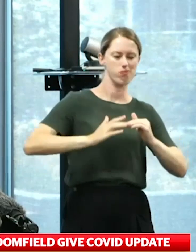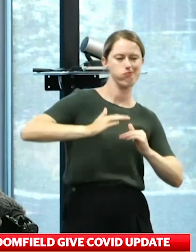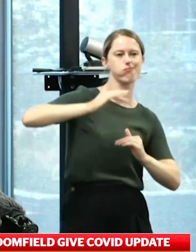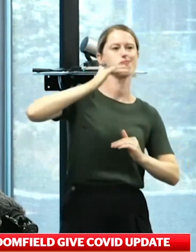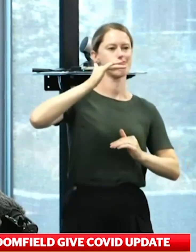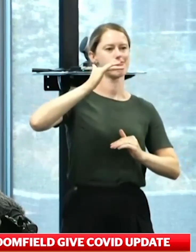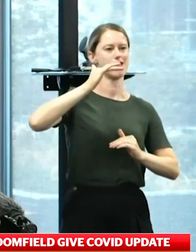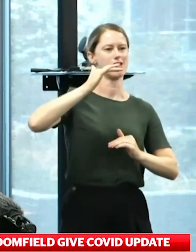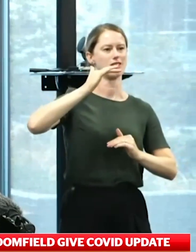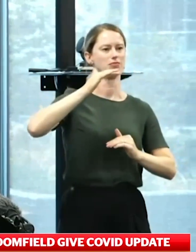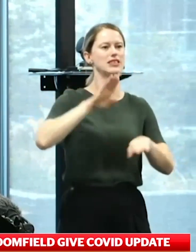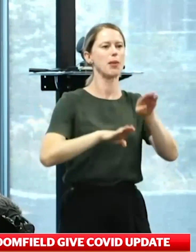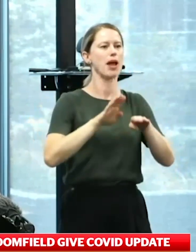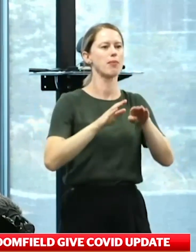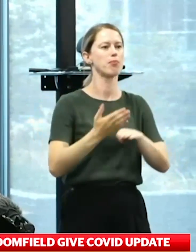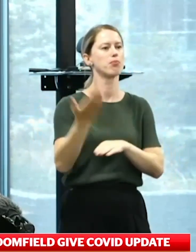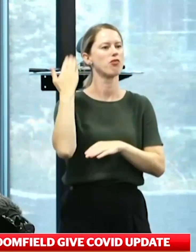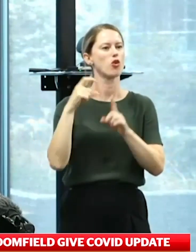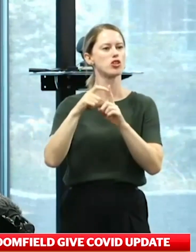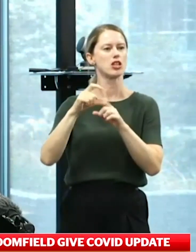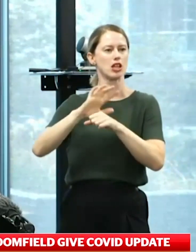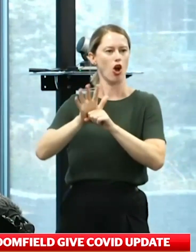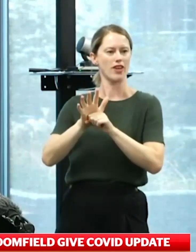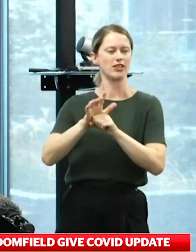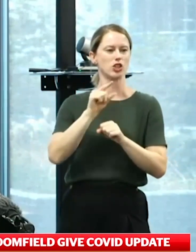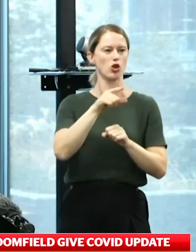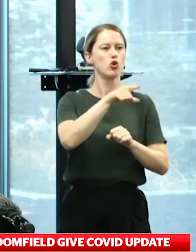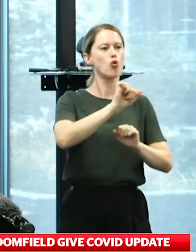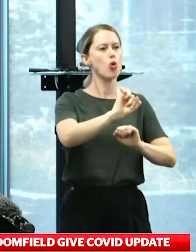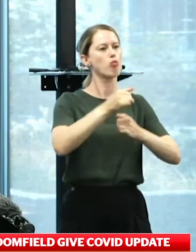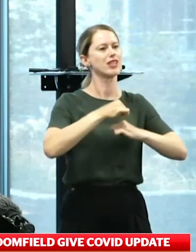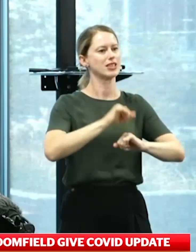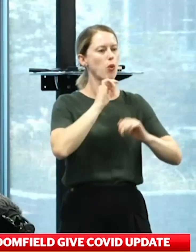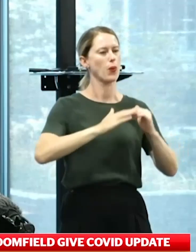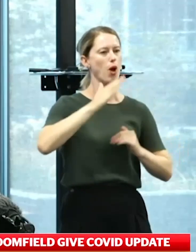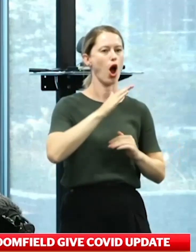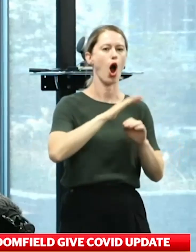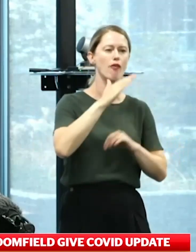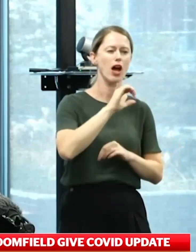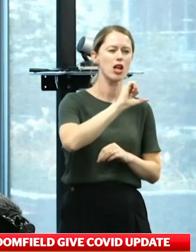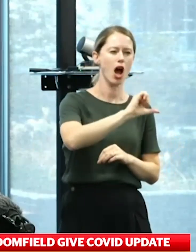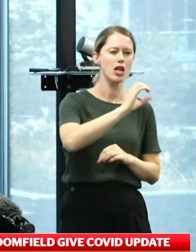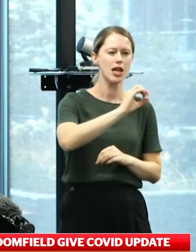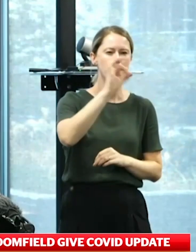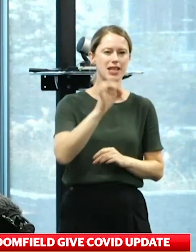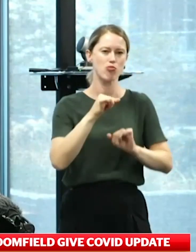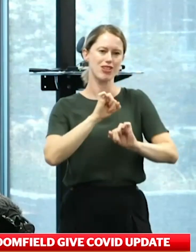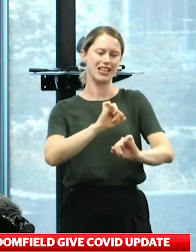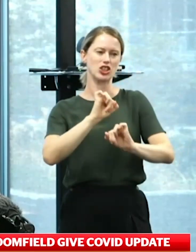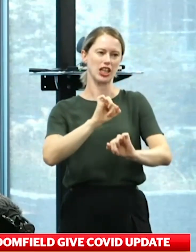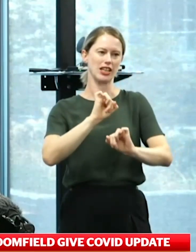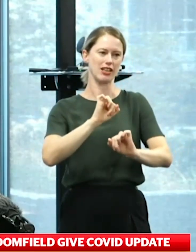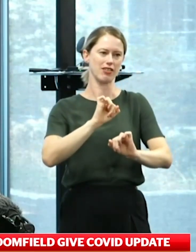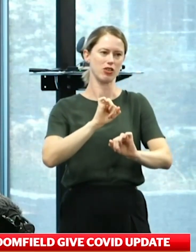a similar level to what it was for Delta with the 2 doses. And that is well over 90% protection against serious illness